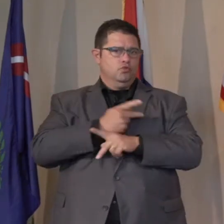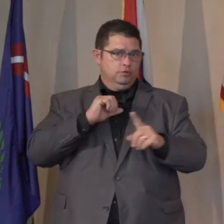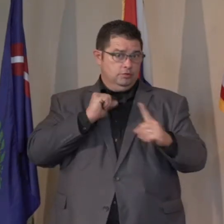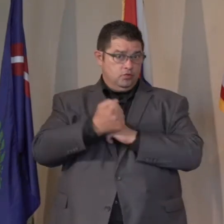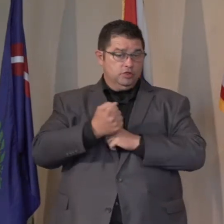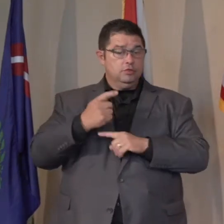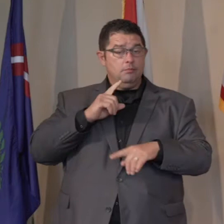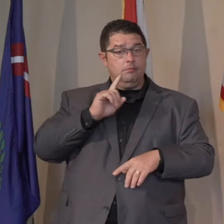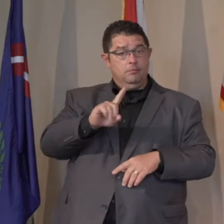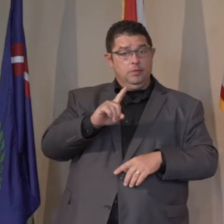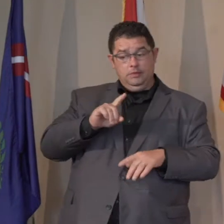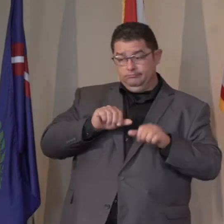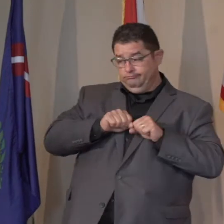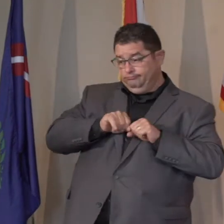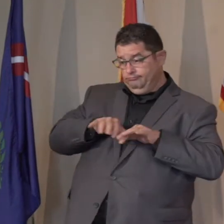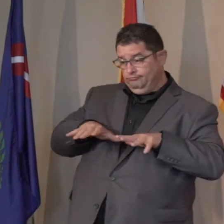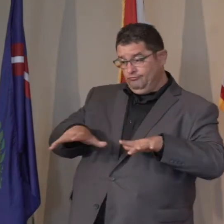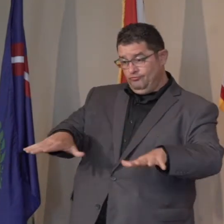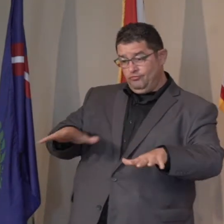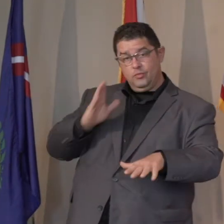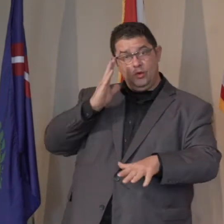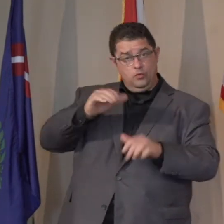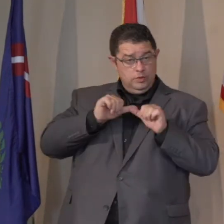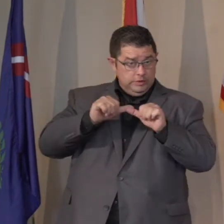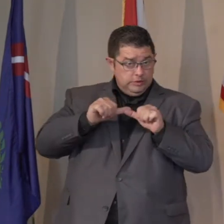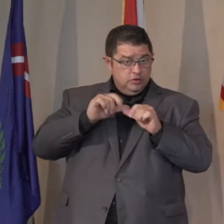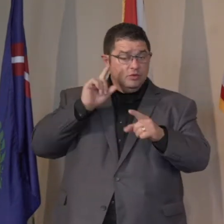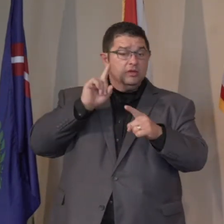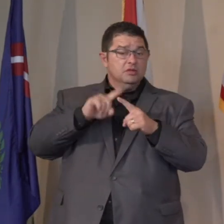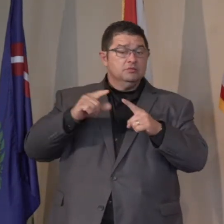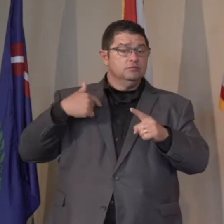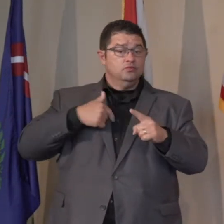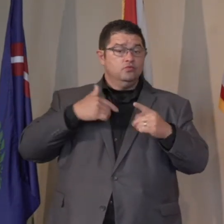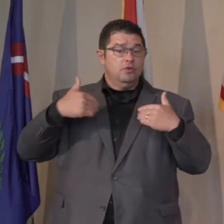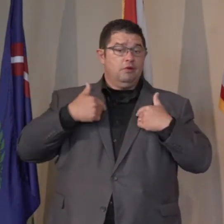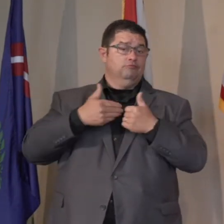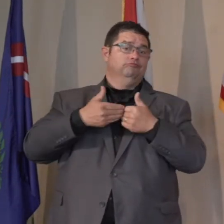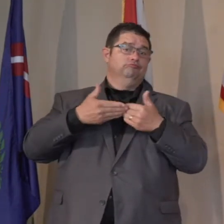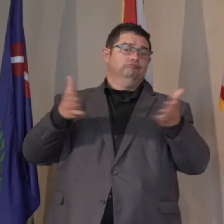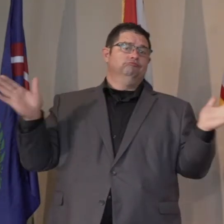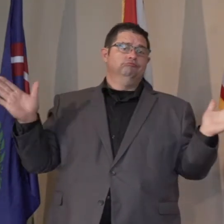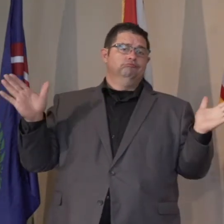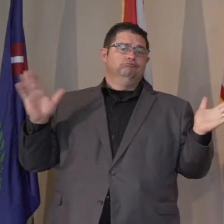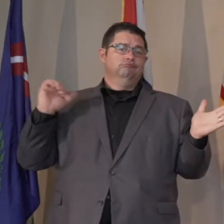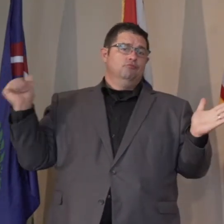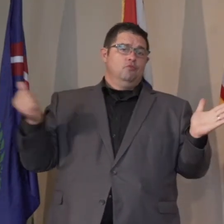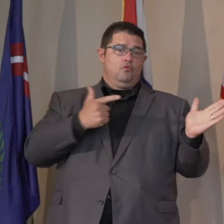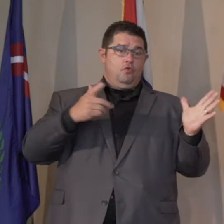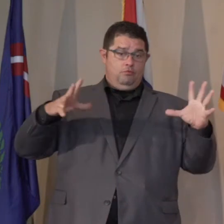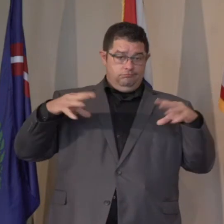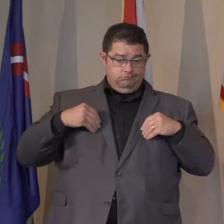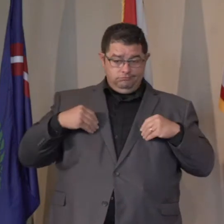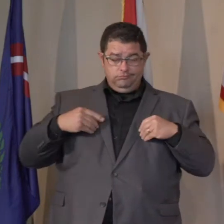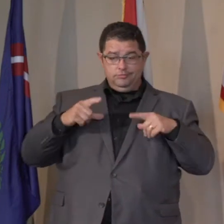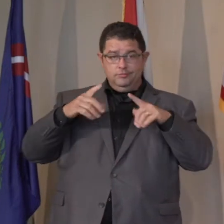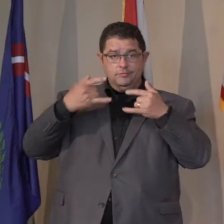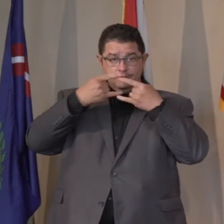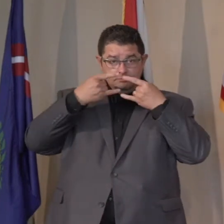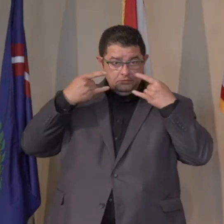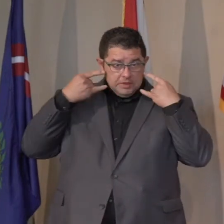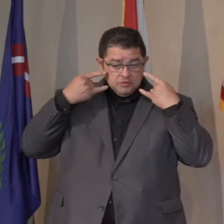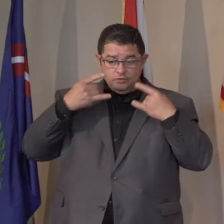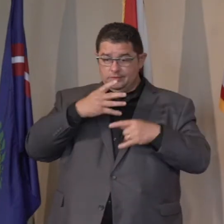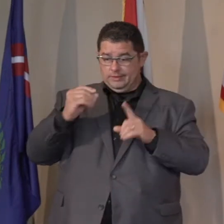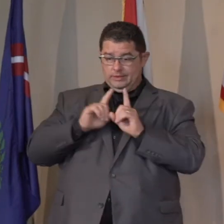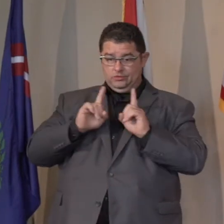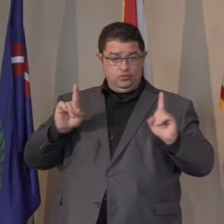the virus will continue until we have universal acceptance of mask wearing in our community and social distancing.